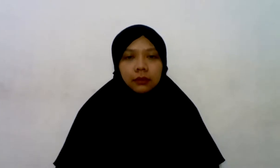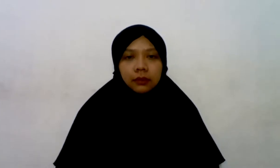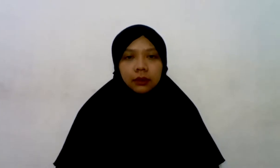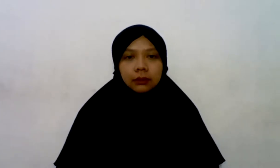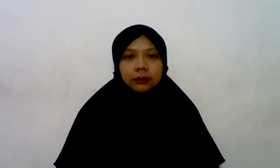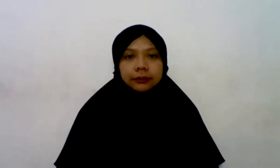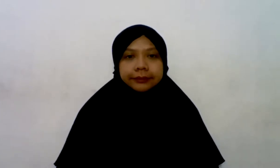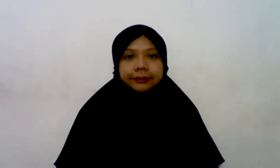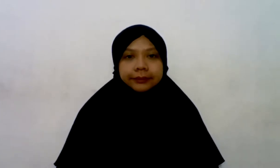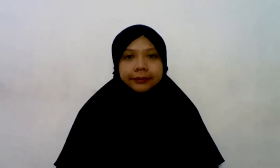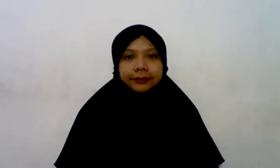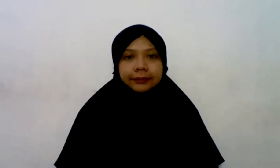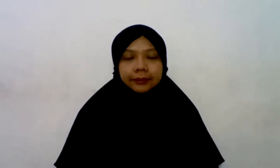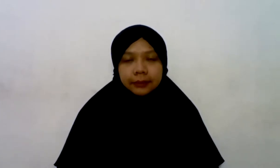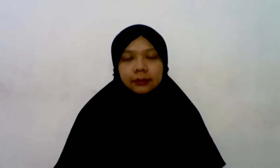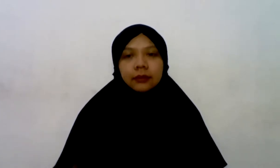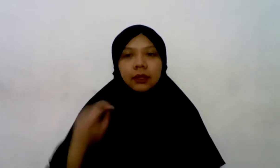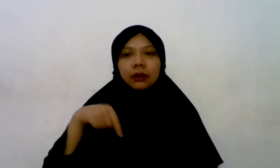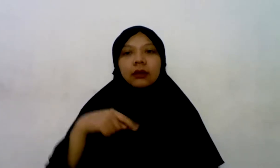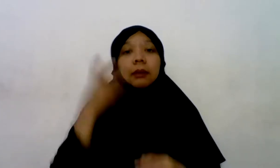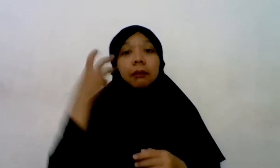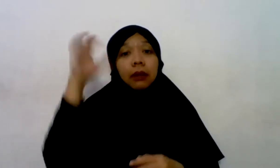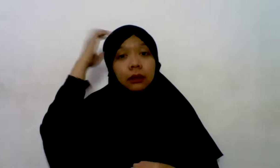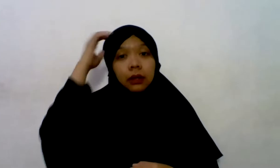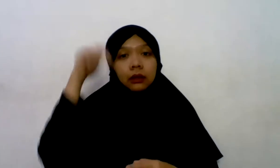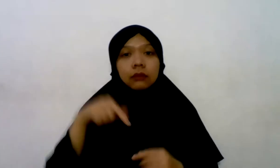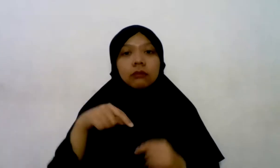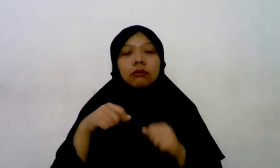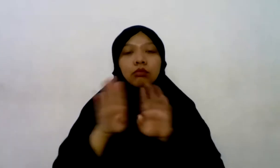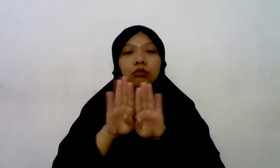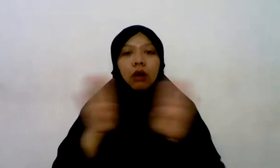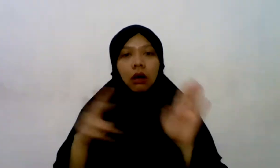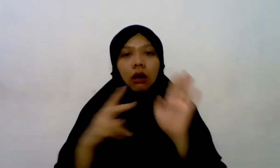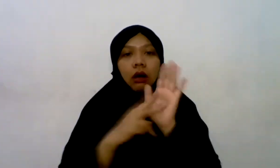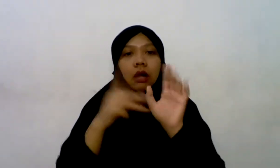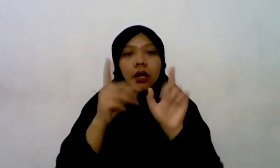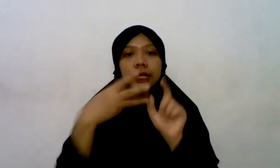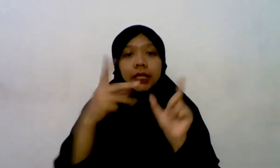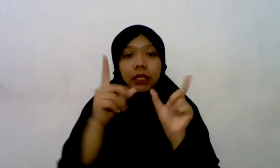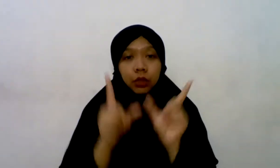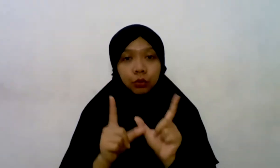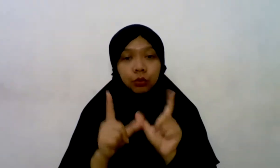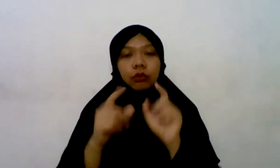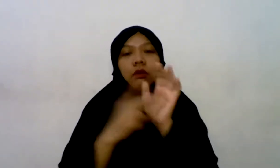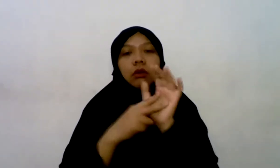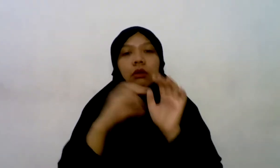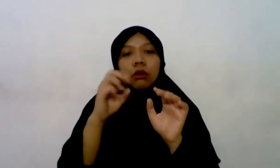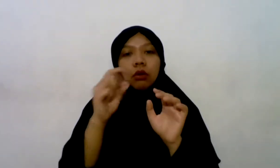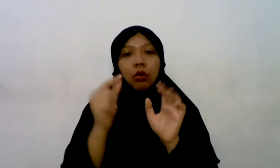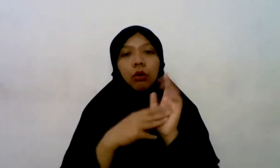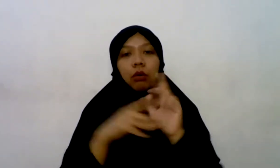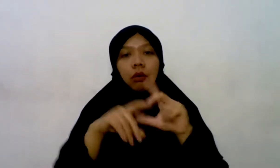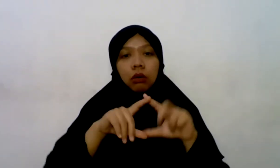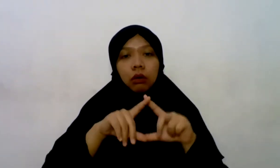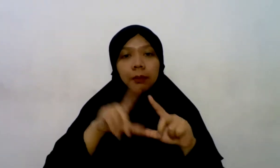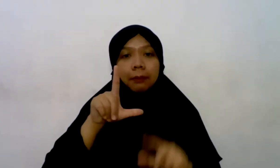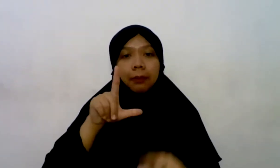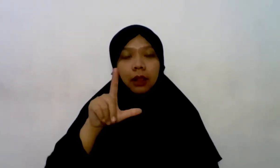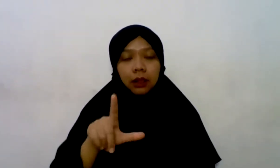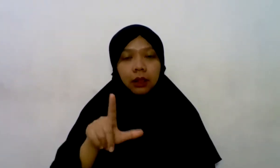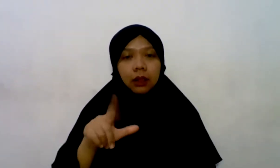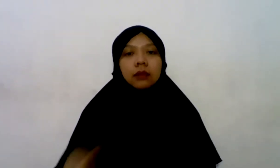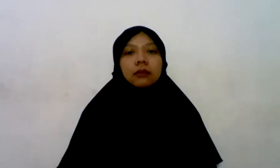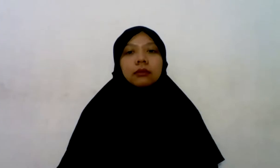virus and they see that my friends are fine for 3 months without the mask, so they think that the virus already go to